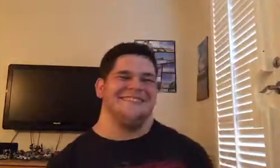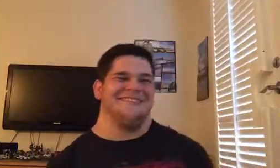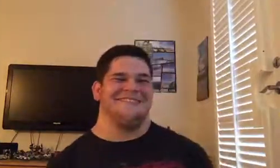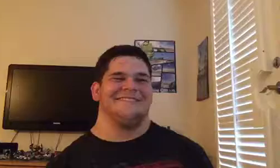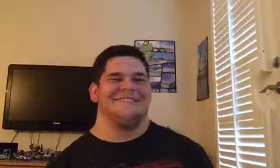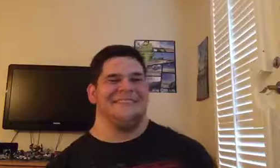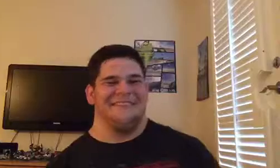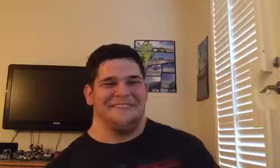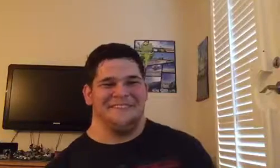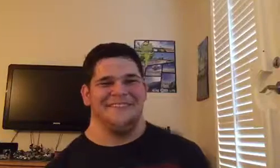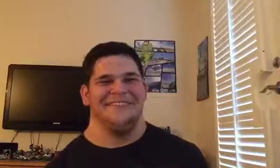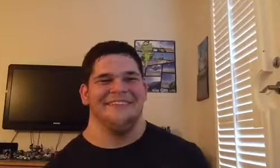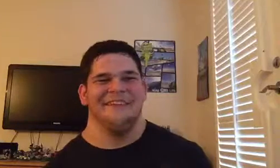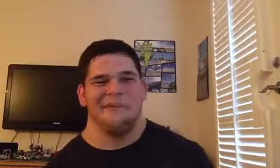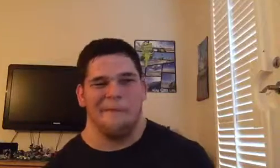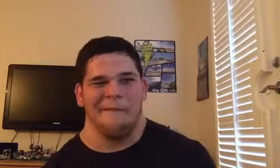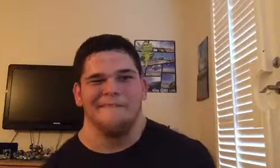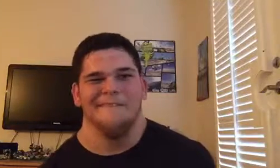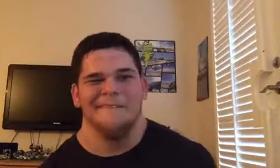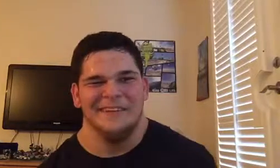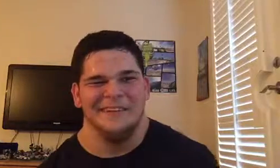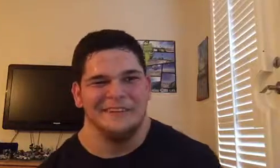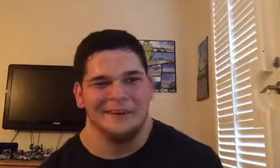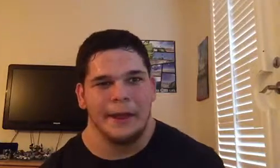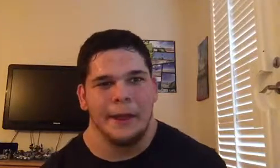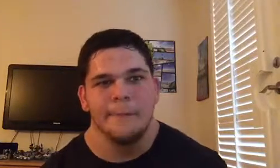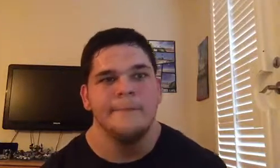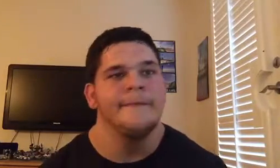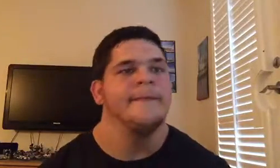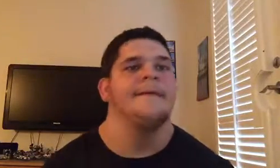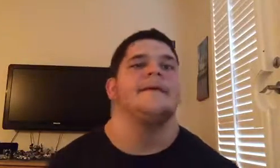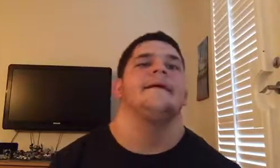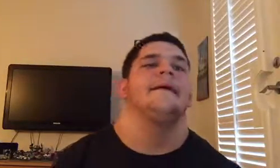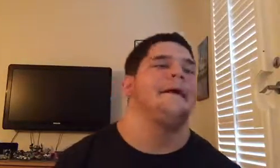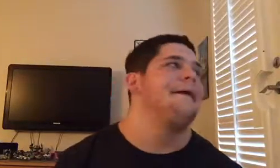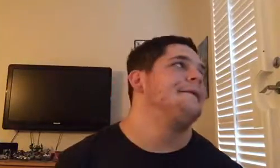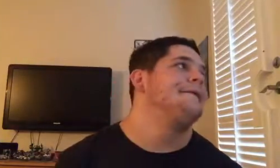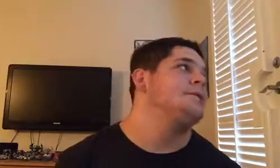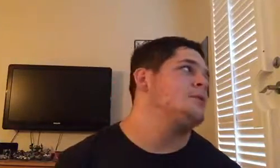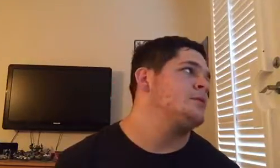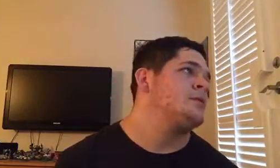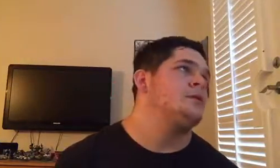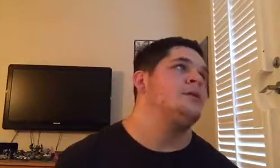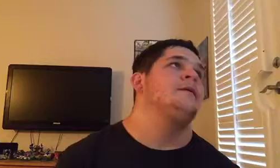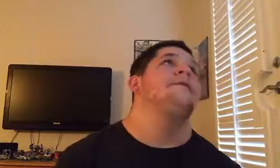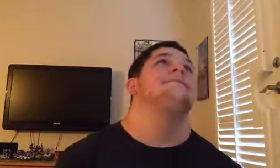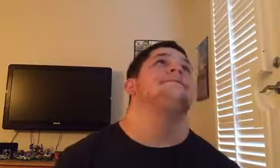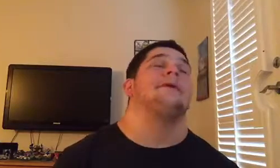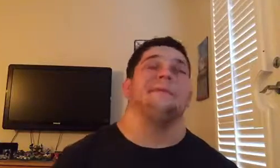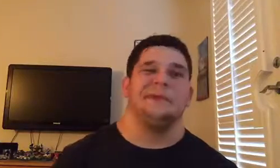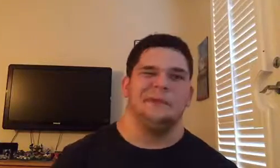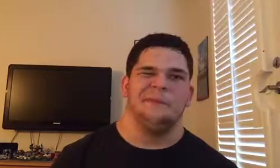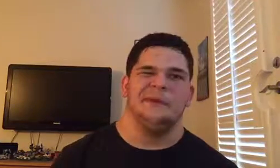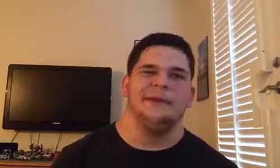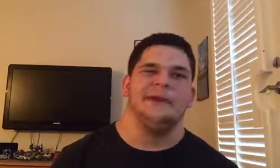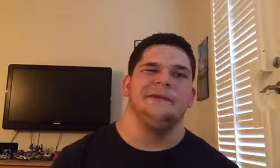or something from a, like a Marvel Avengers game, and Spider-Man's abilities would